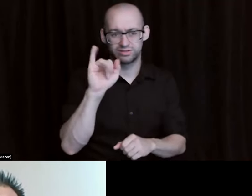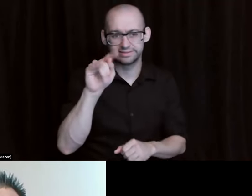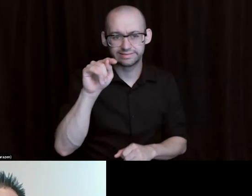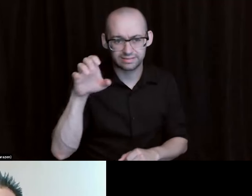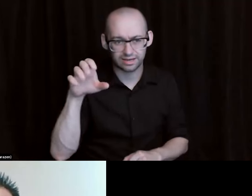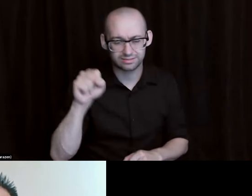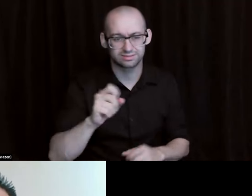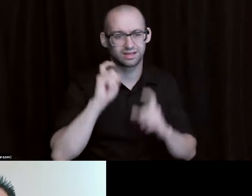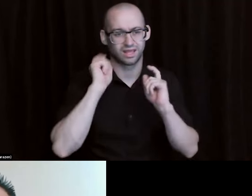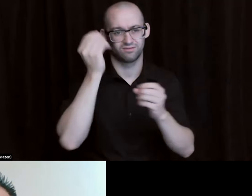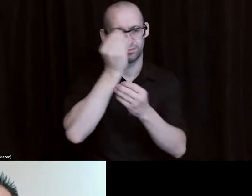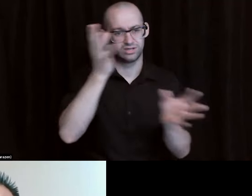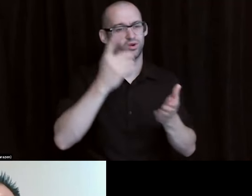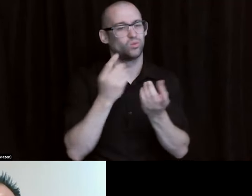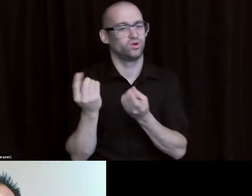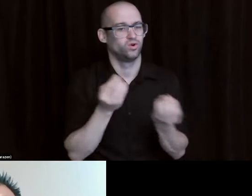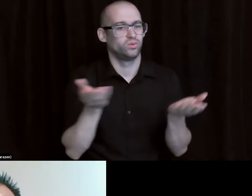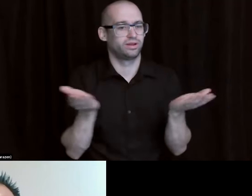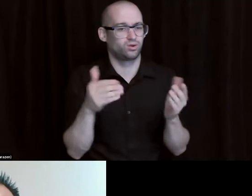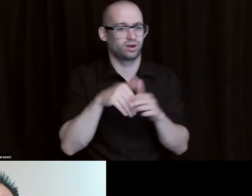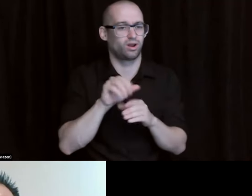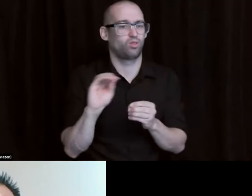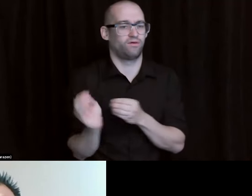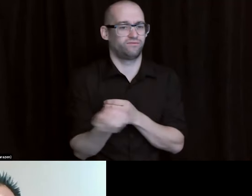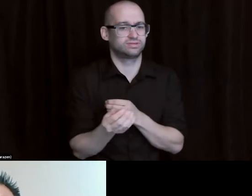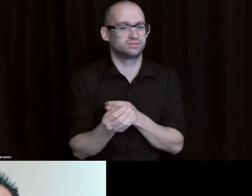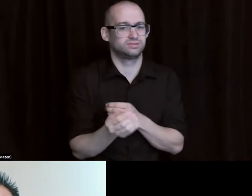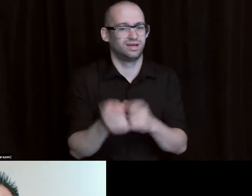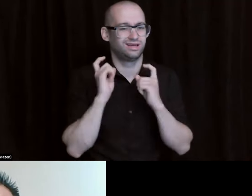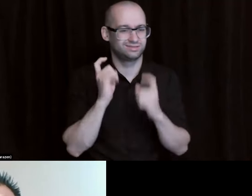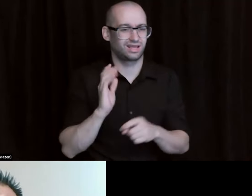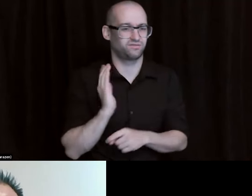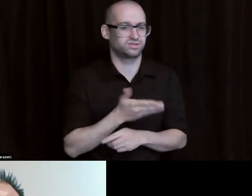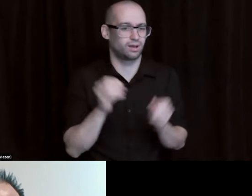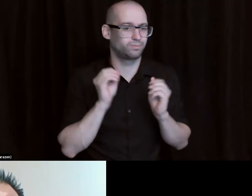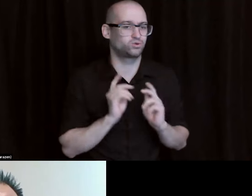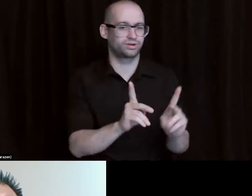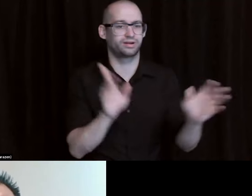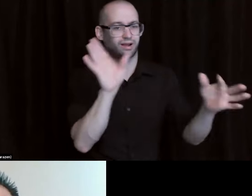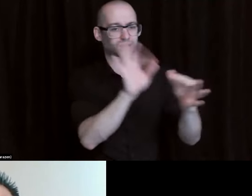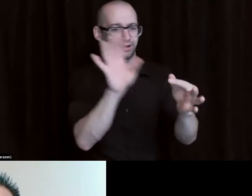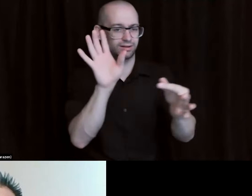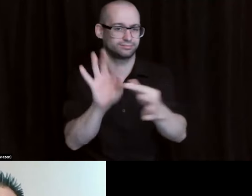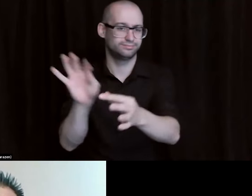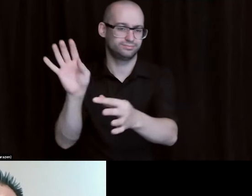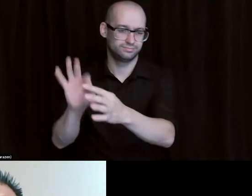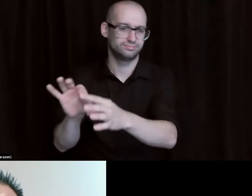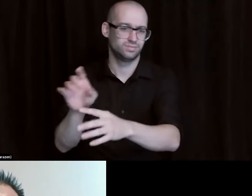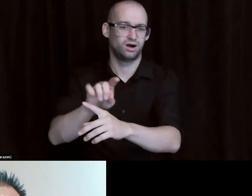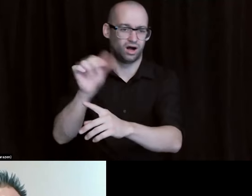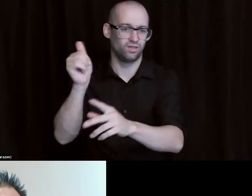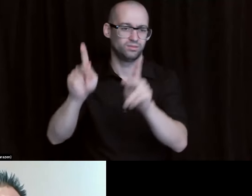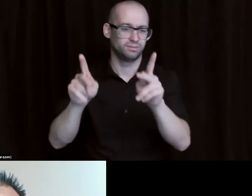out information on what we do here at the office. So that gives us an opportunity not only to reach out here at the office, but at